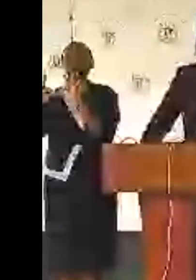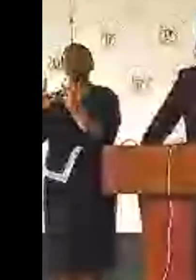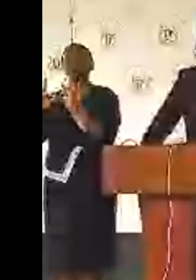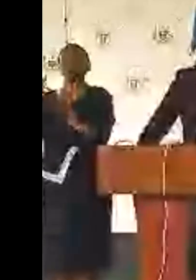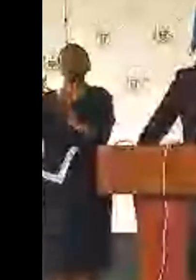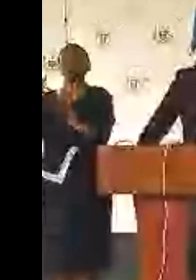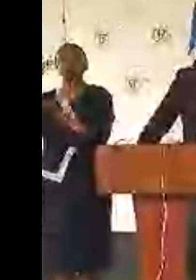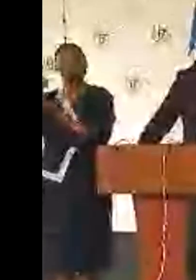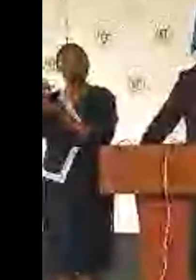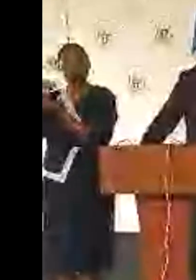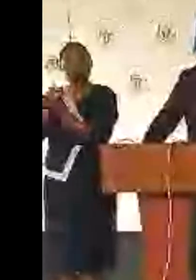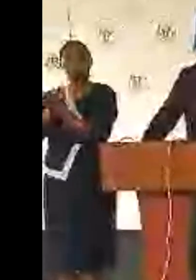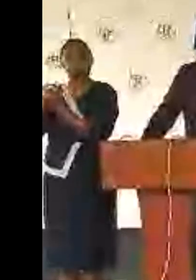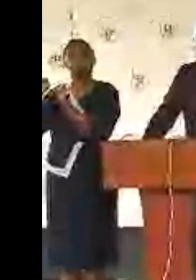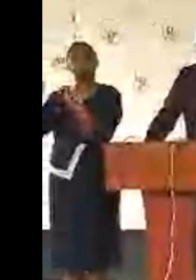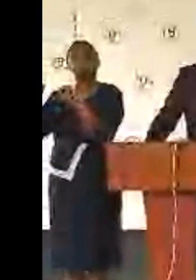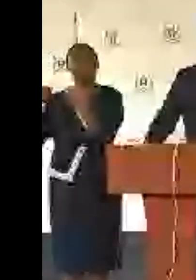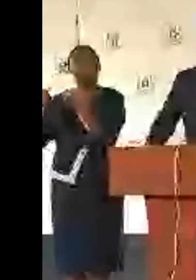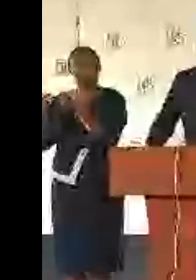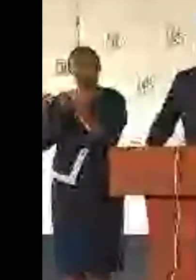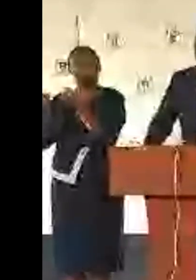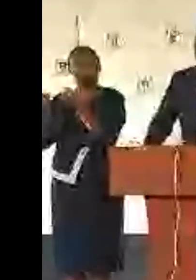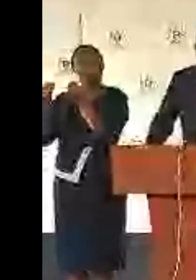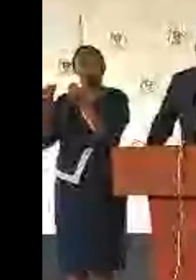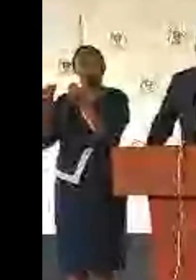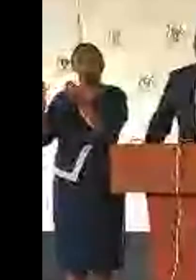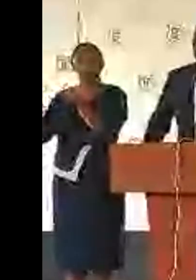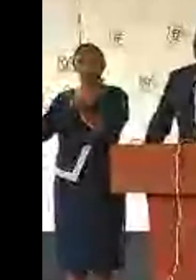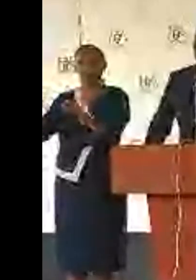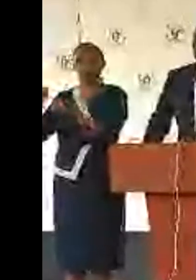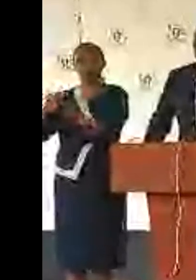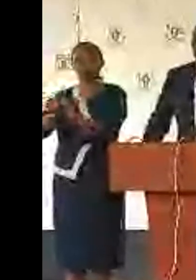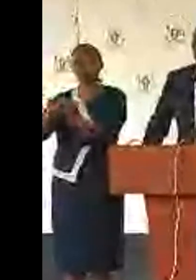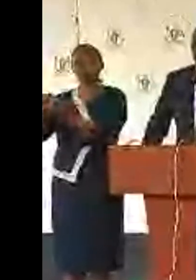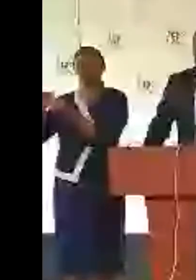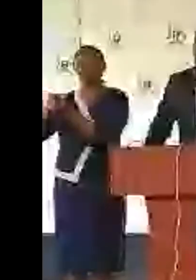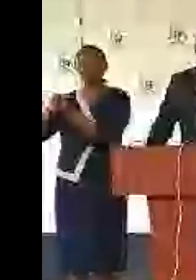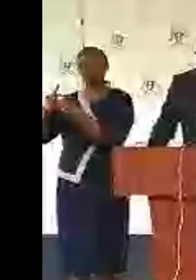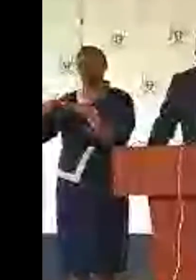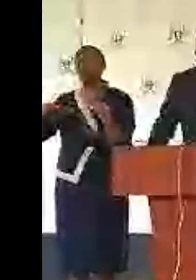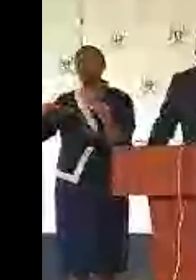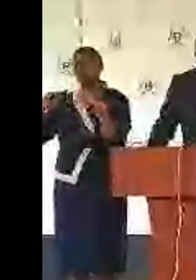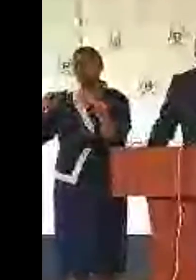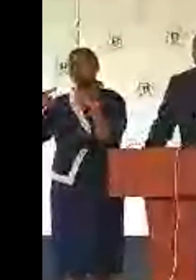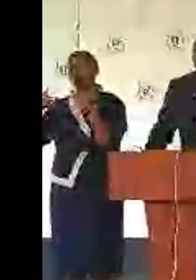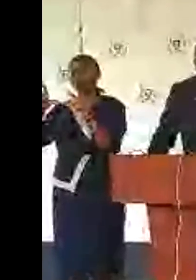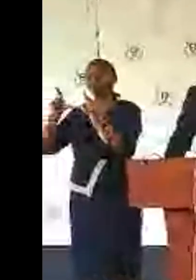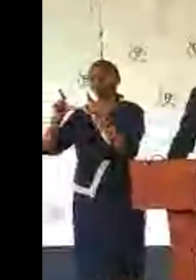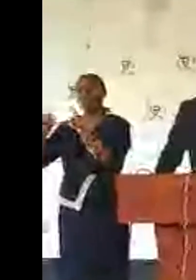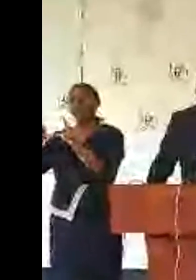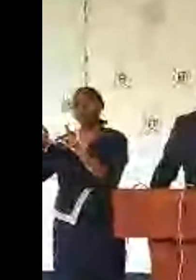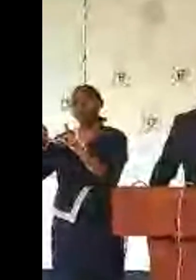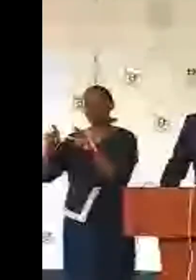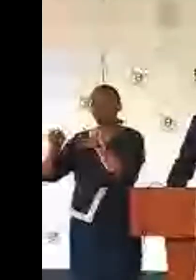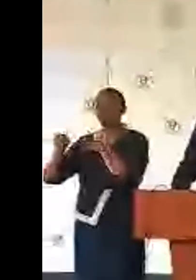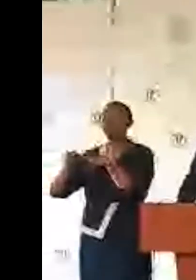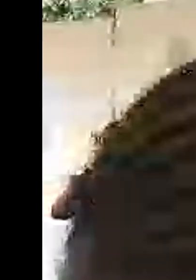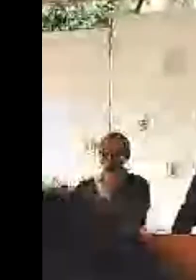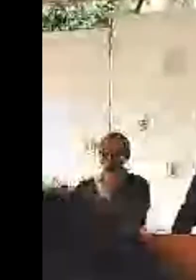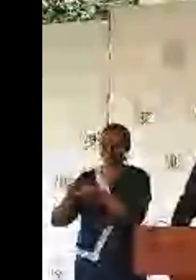Because failure to do that will cause a lot of distortion in their results and certification.